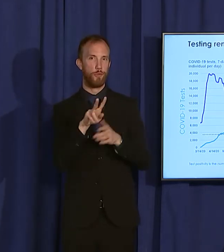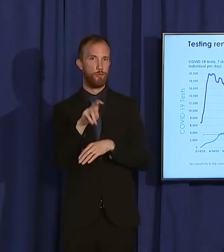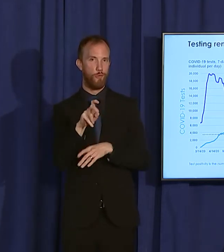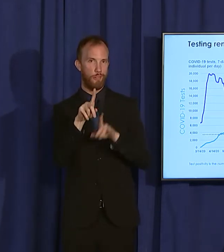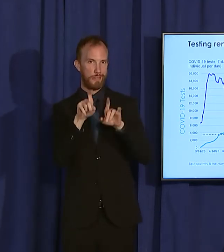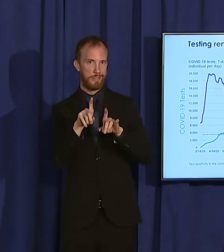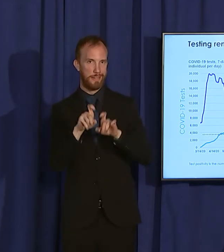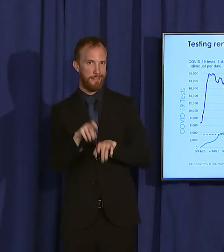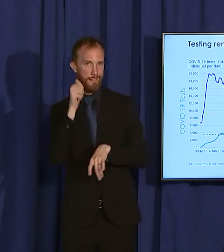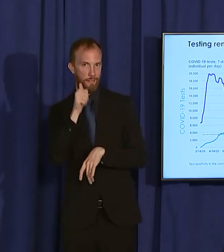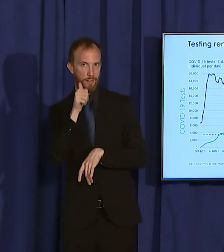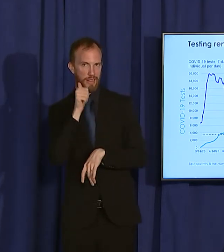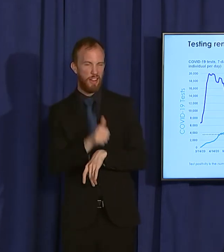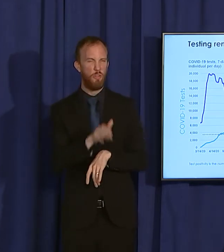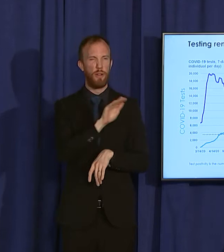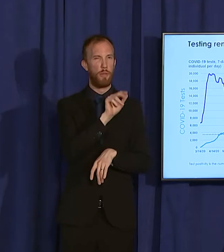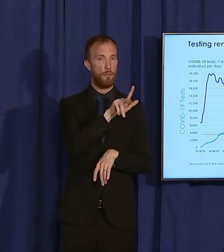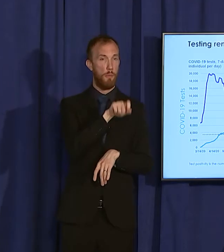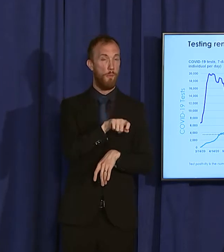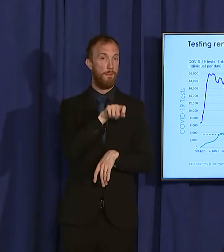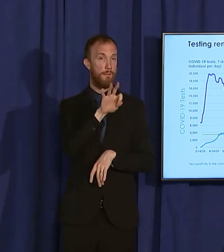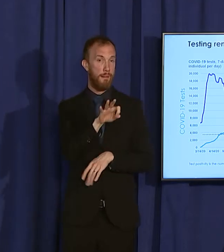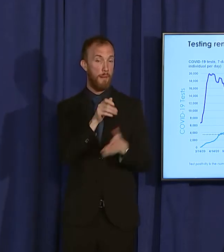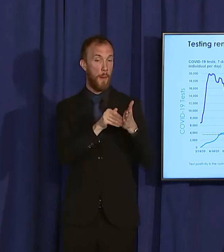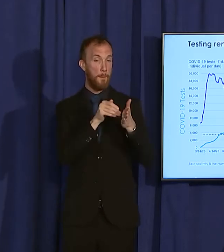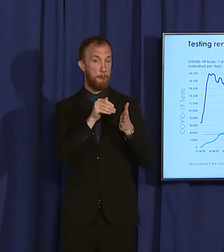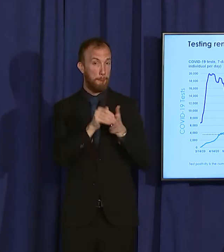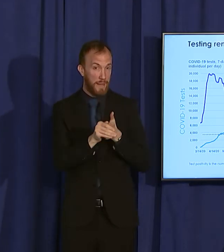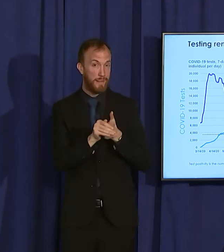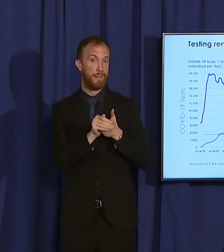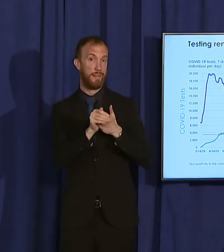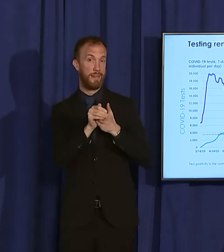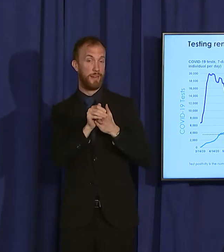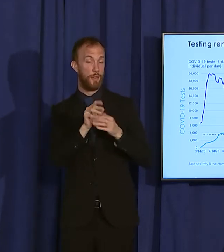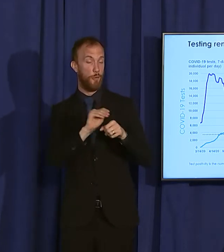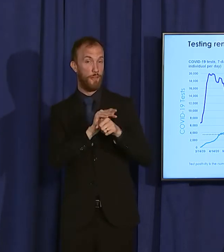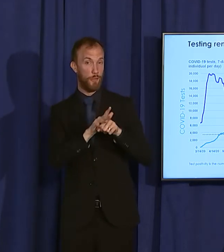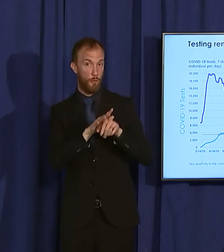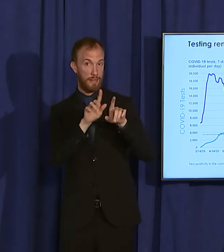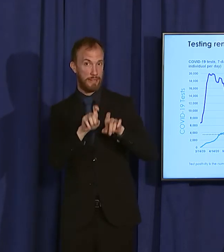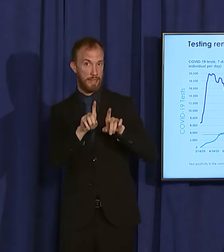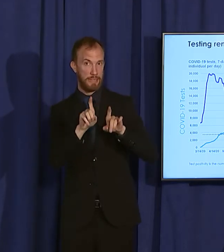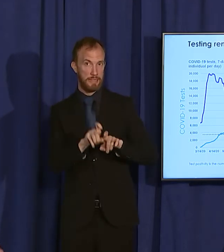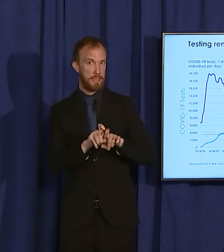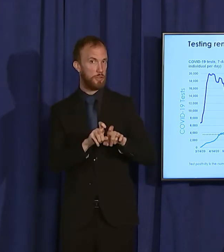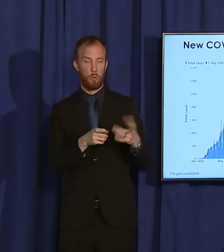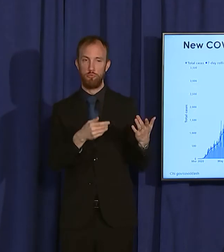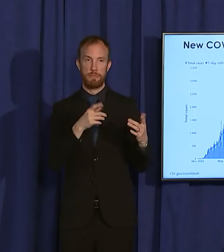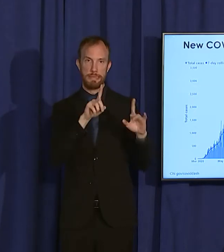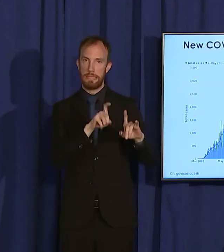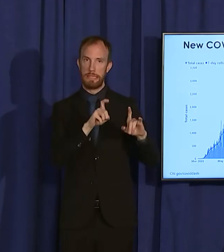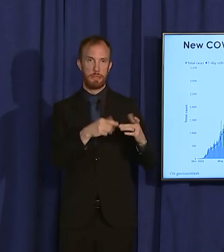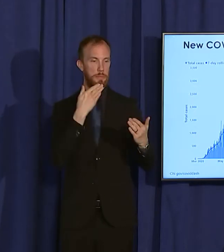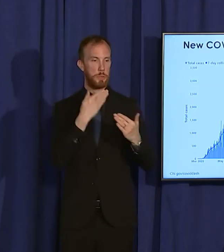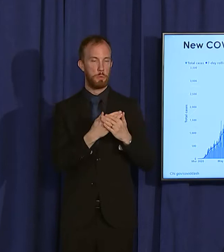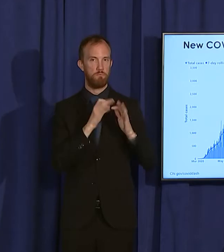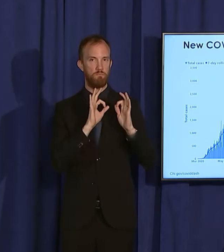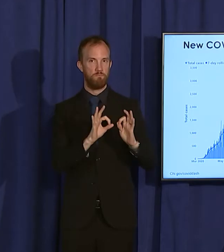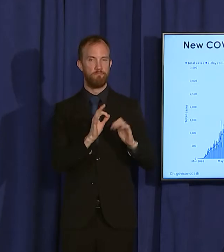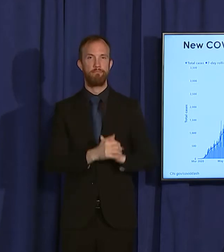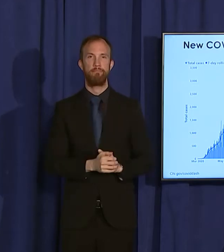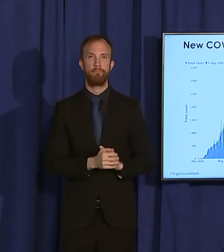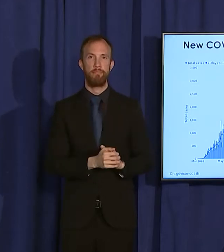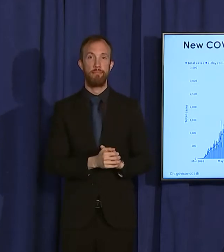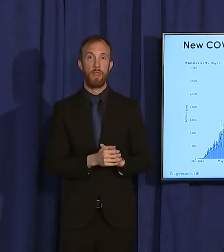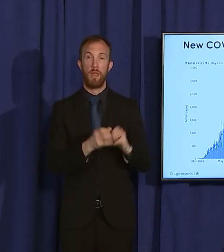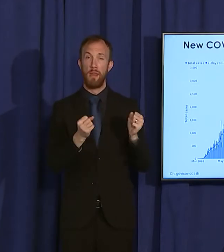about 3.9 million COVID tests, and it's not a problem of seeing COVID testing fall off. Here's what our case